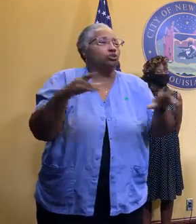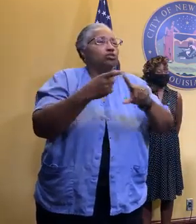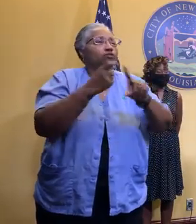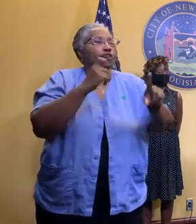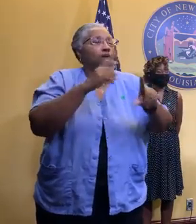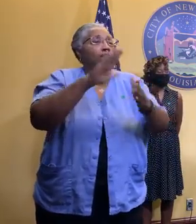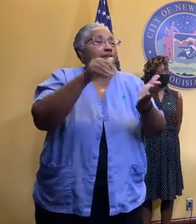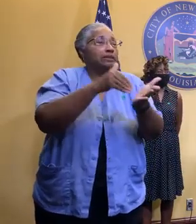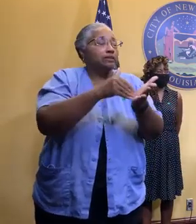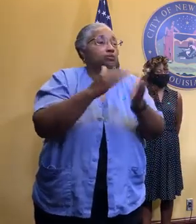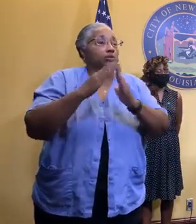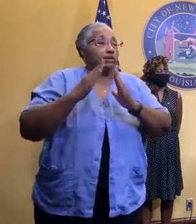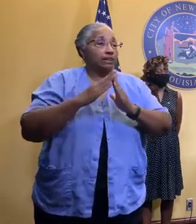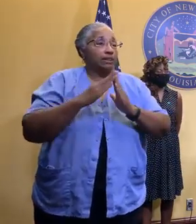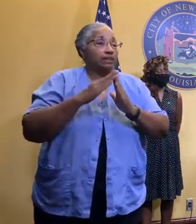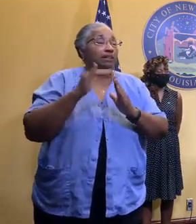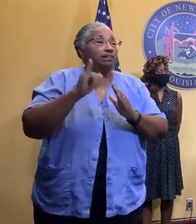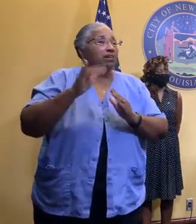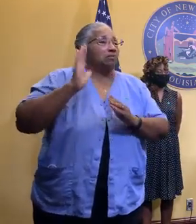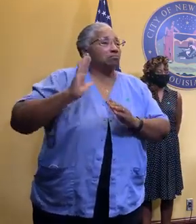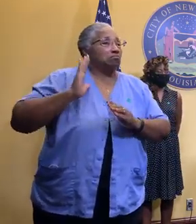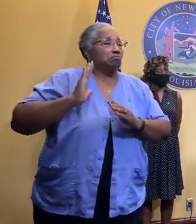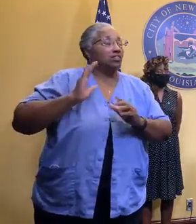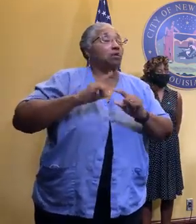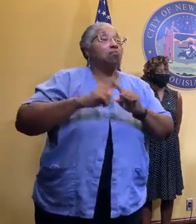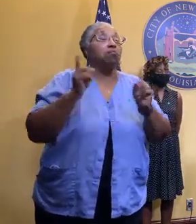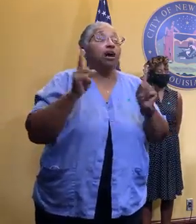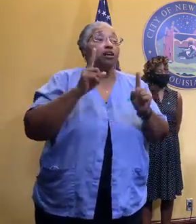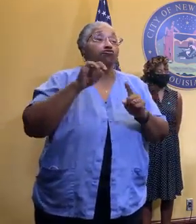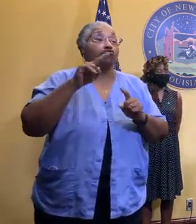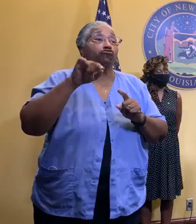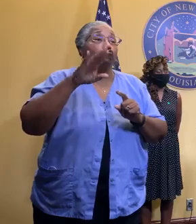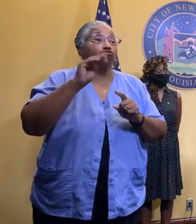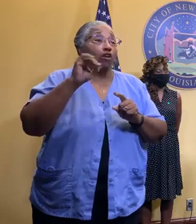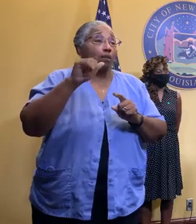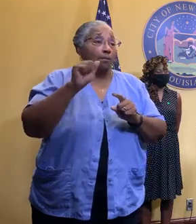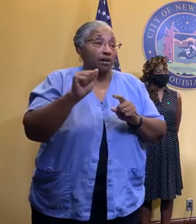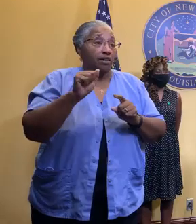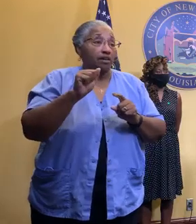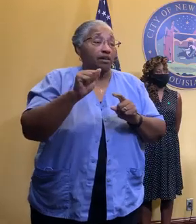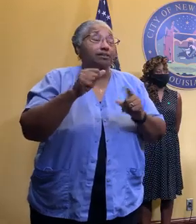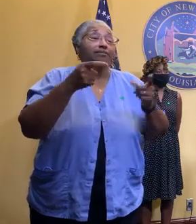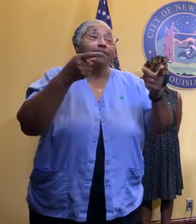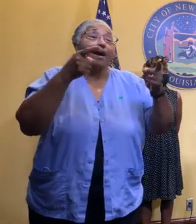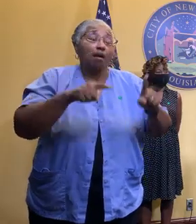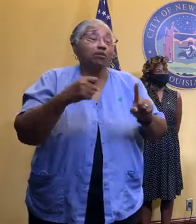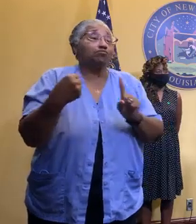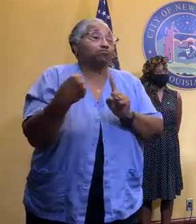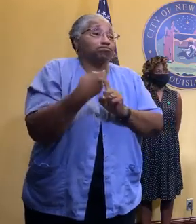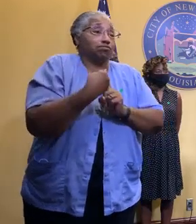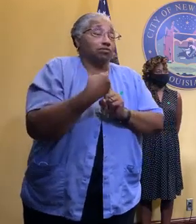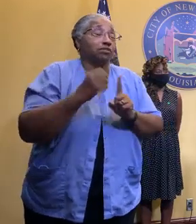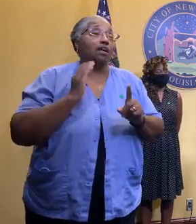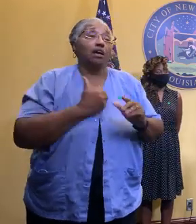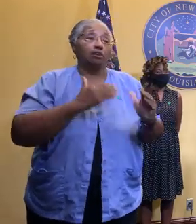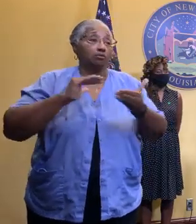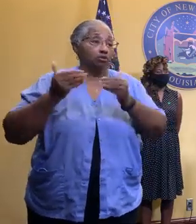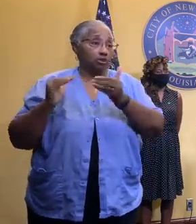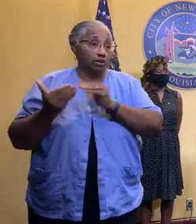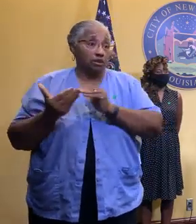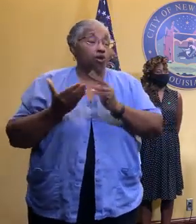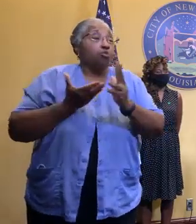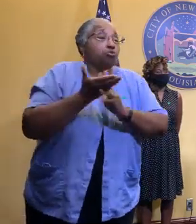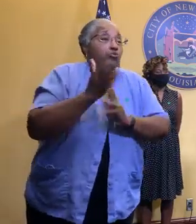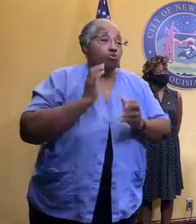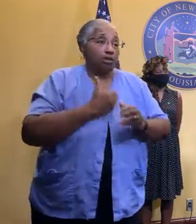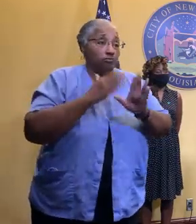ago. But you know what? Trauma carries on. And it carries on right in the heart of our community, through our children,